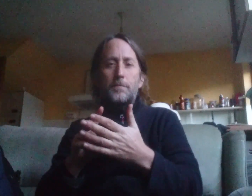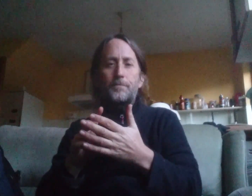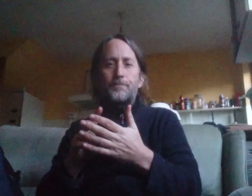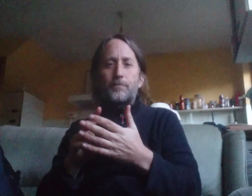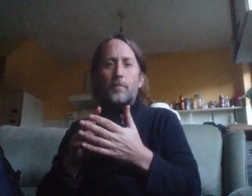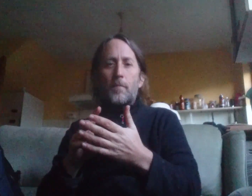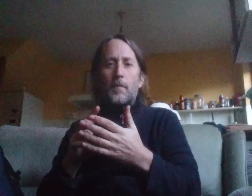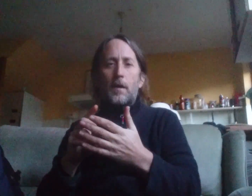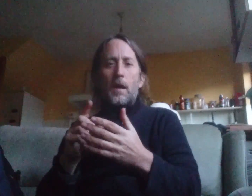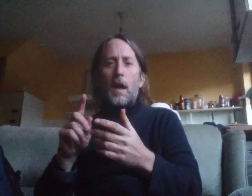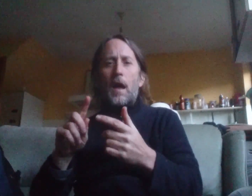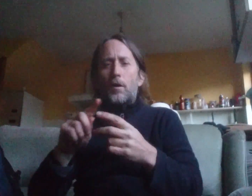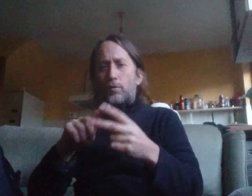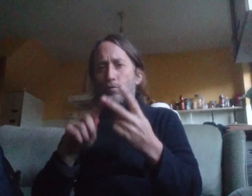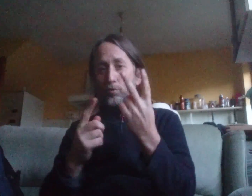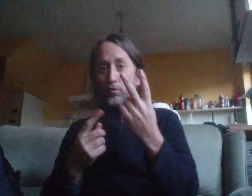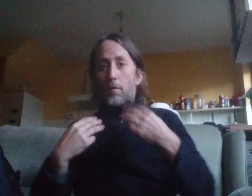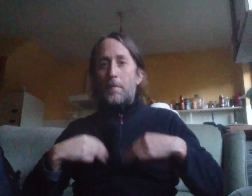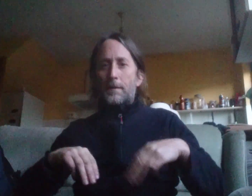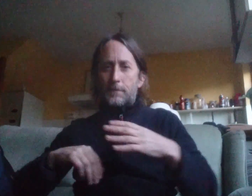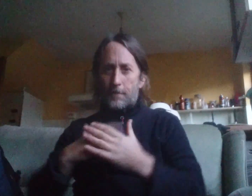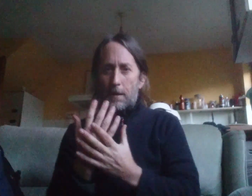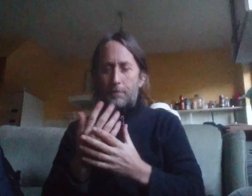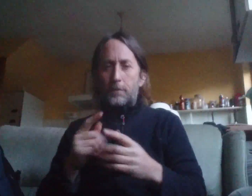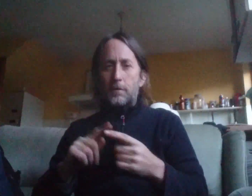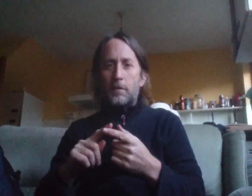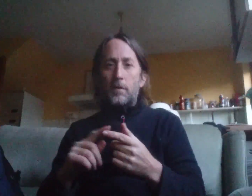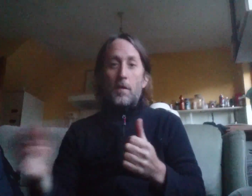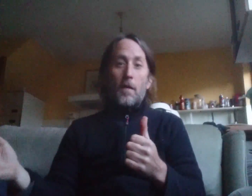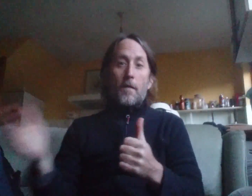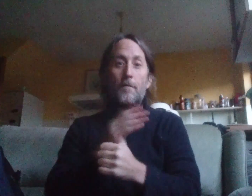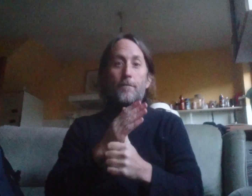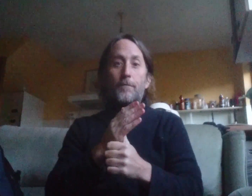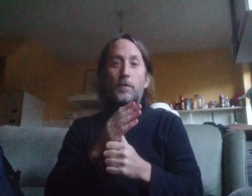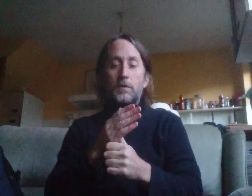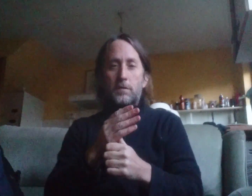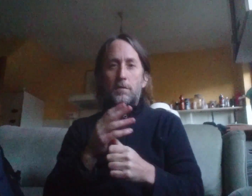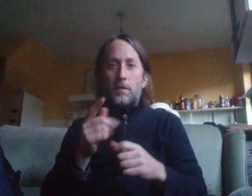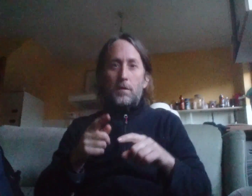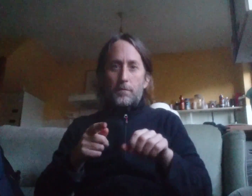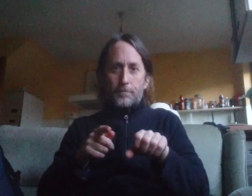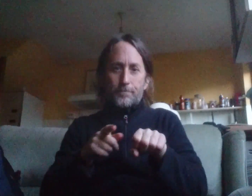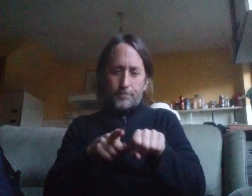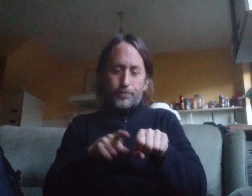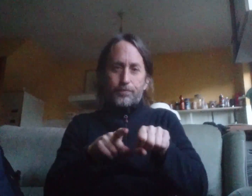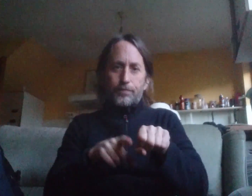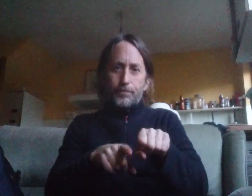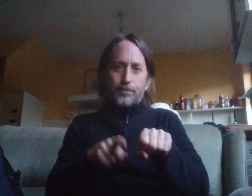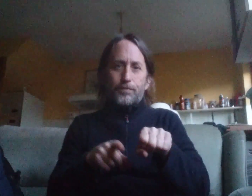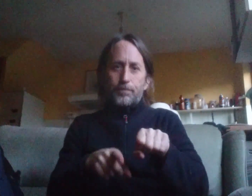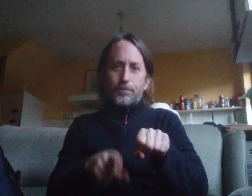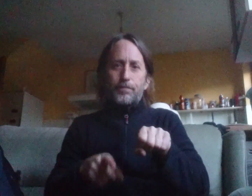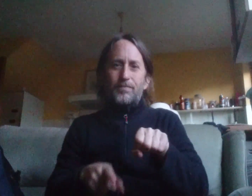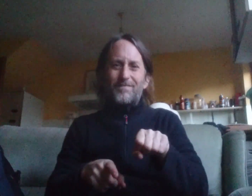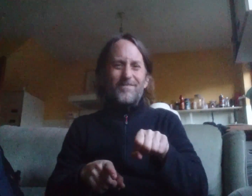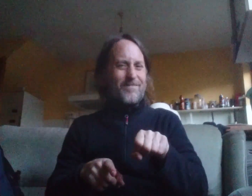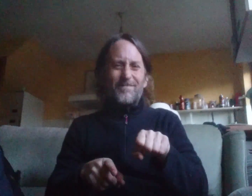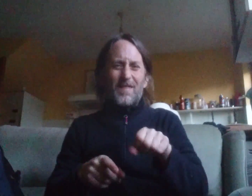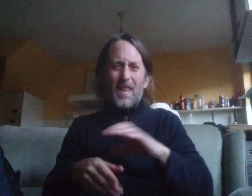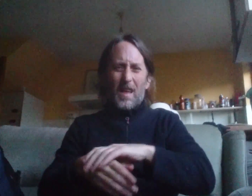Dave Chapman. The original stick knife had vibrated unpleasantly in the hand, an annoyance eliminated